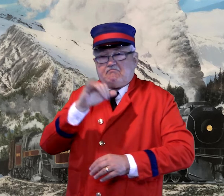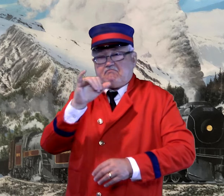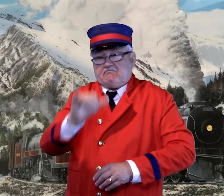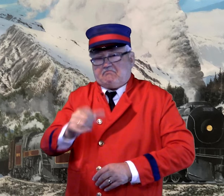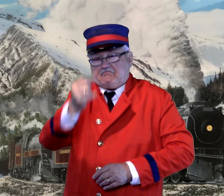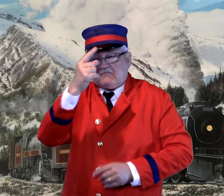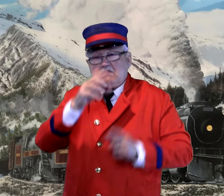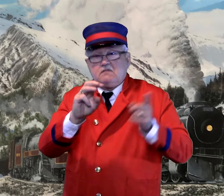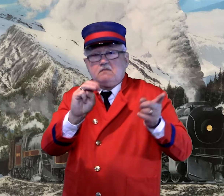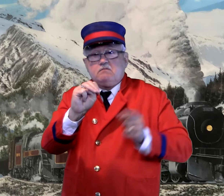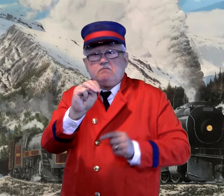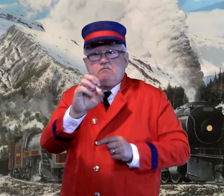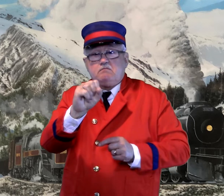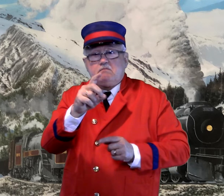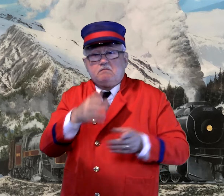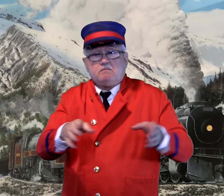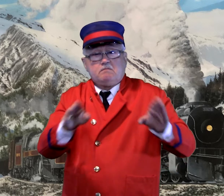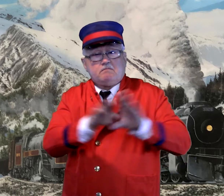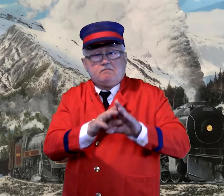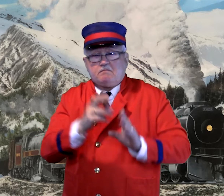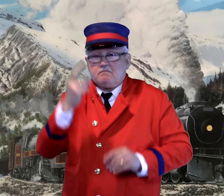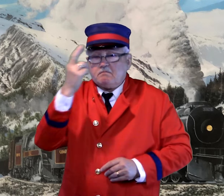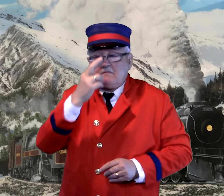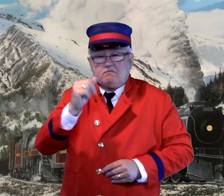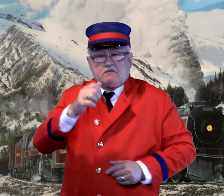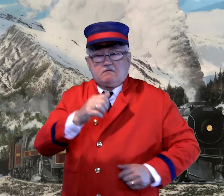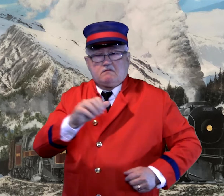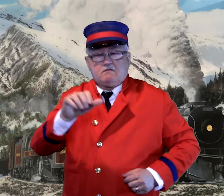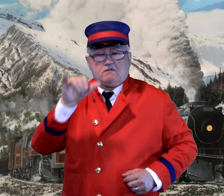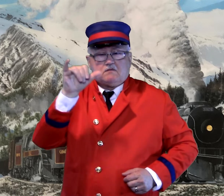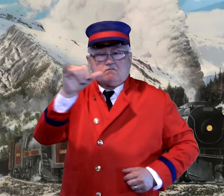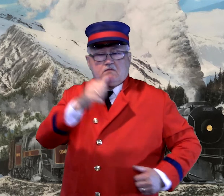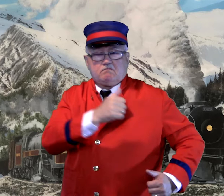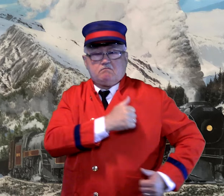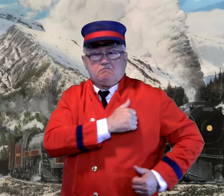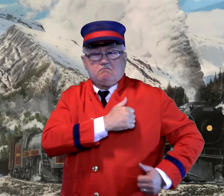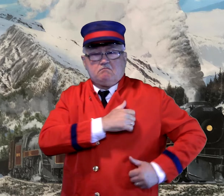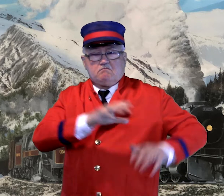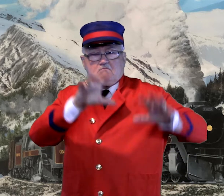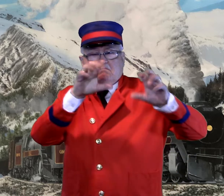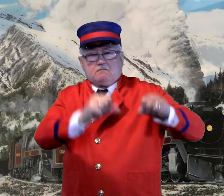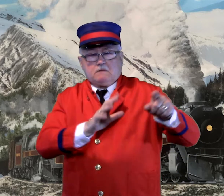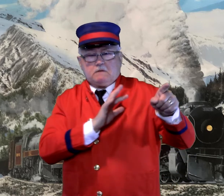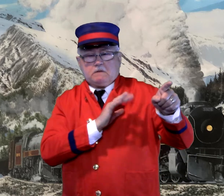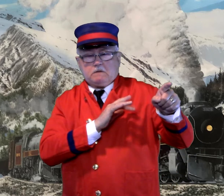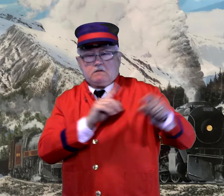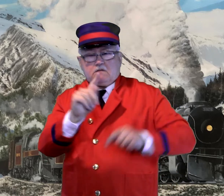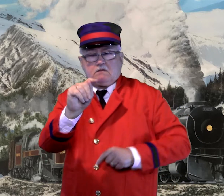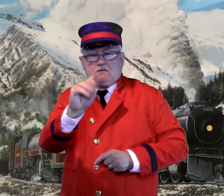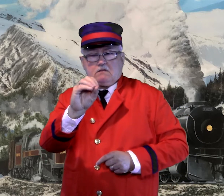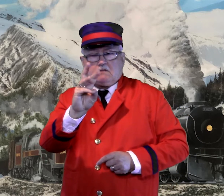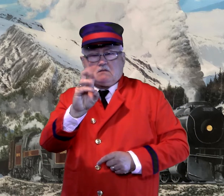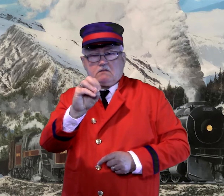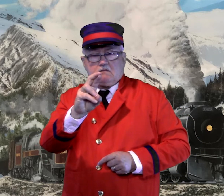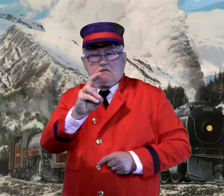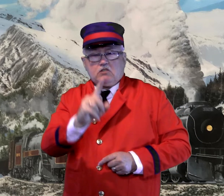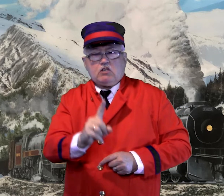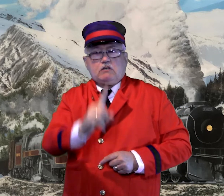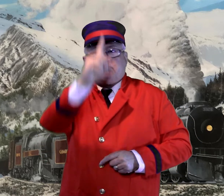that they had learned from the local deaf community that the Manitoba School for the Deaf was closed because the Royal Canadian Air Force had taken over the